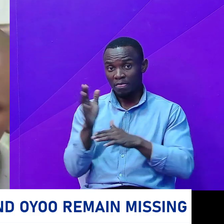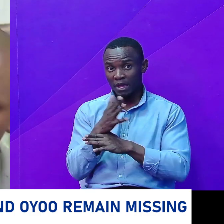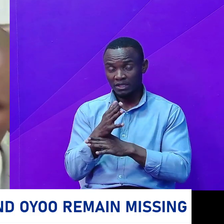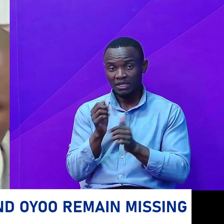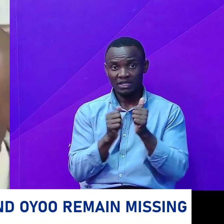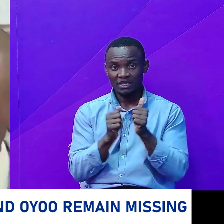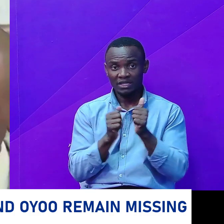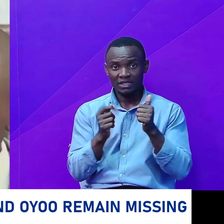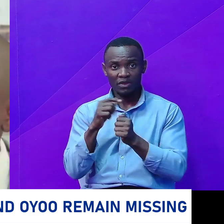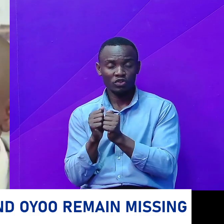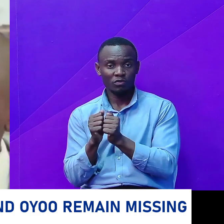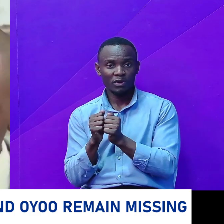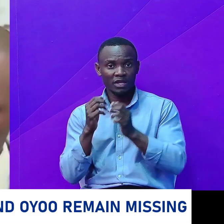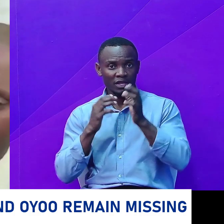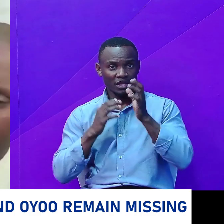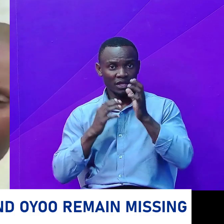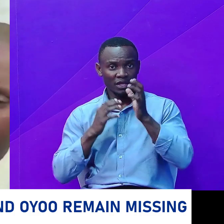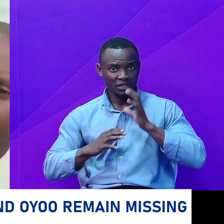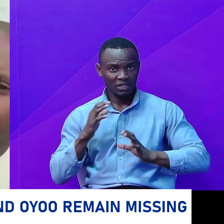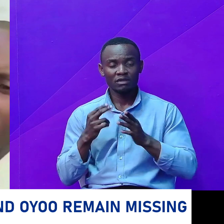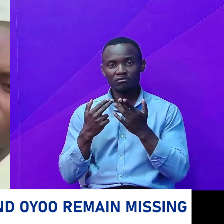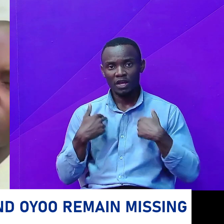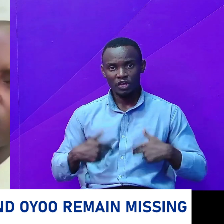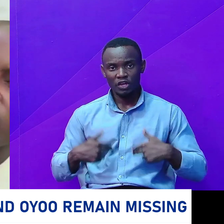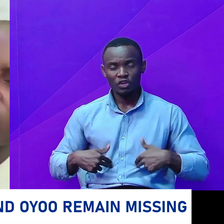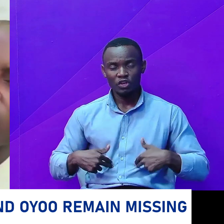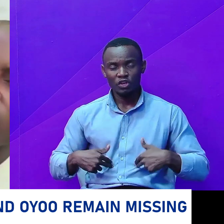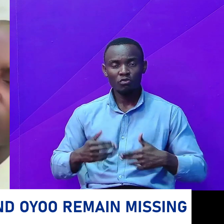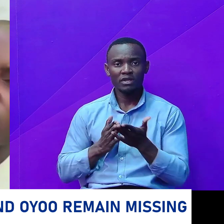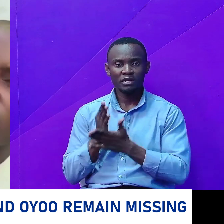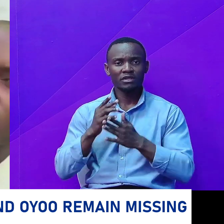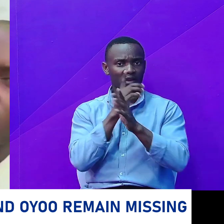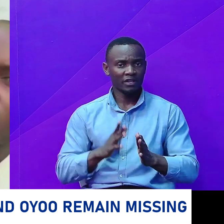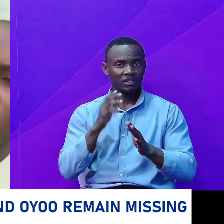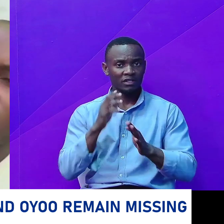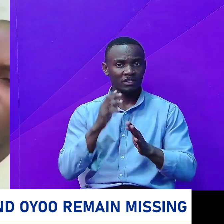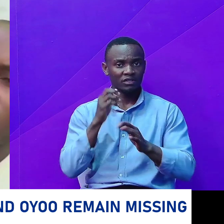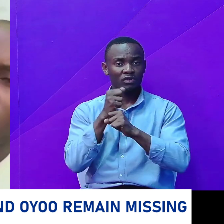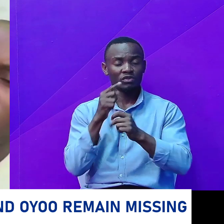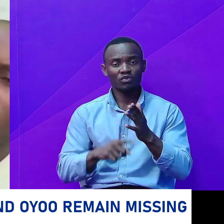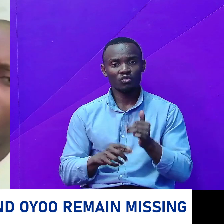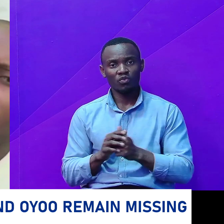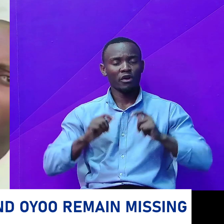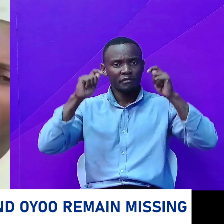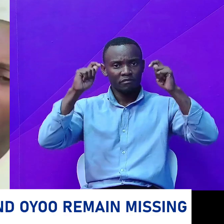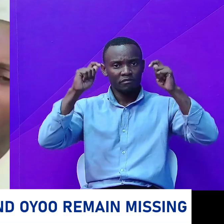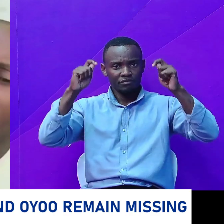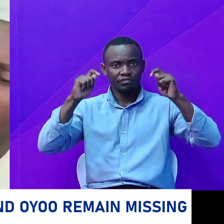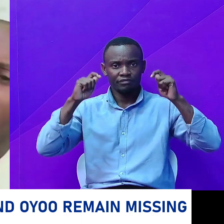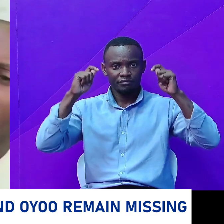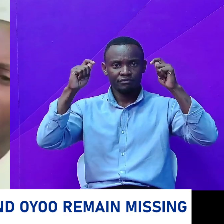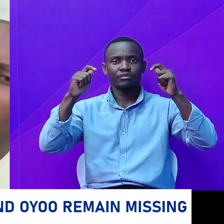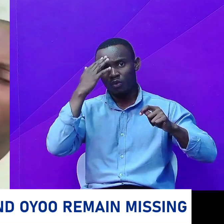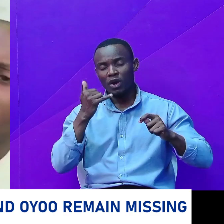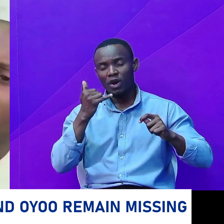October, citizens, human rights defenders will take to the street across the country to demand the